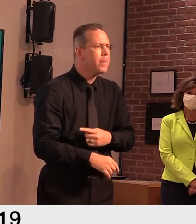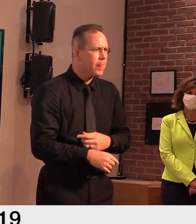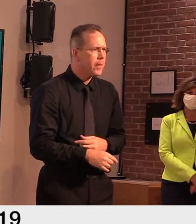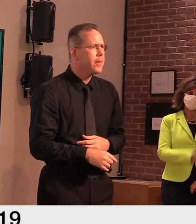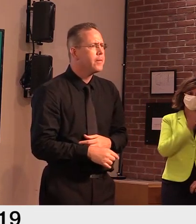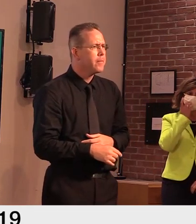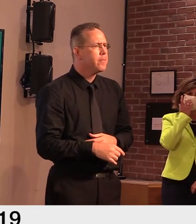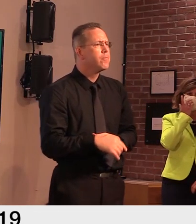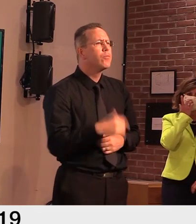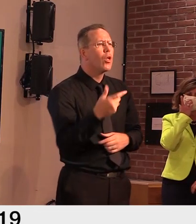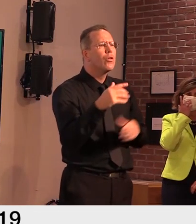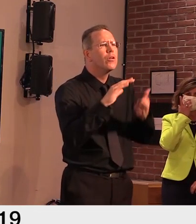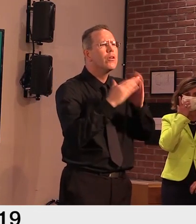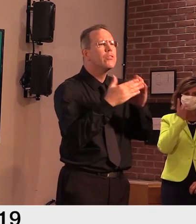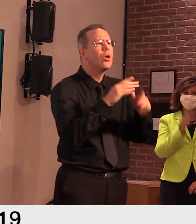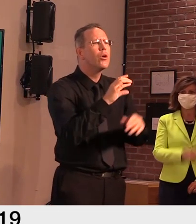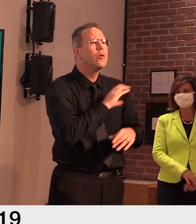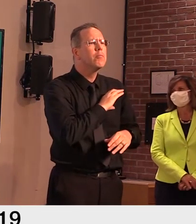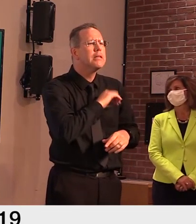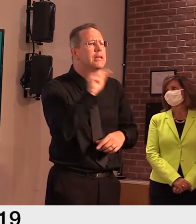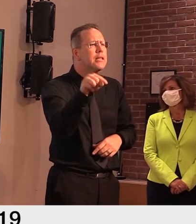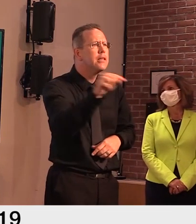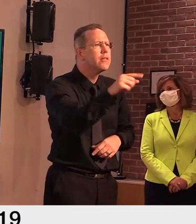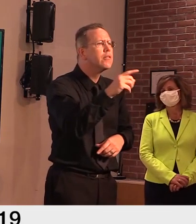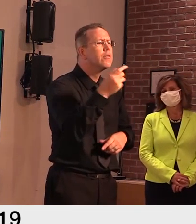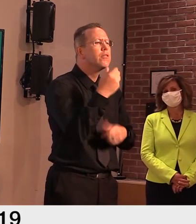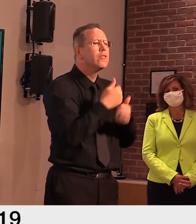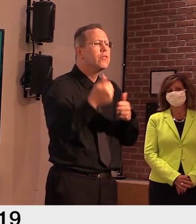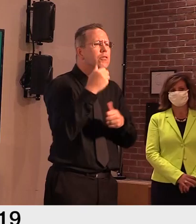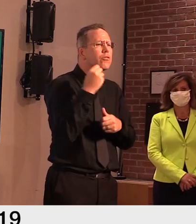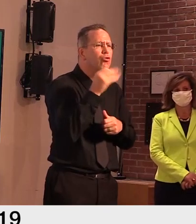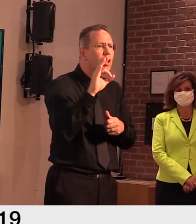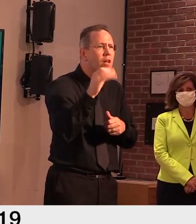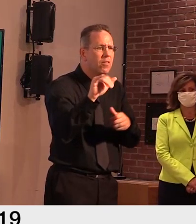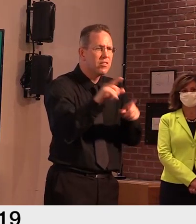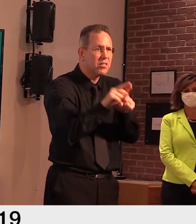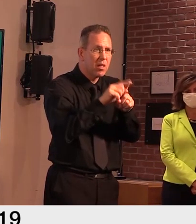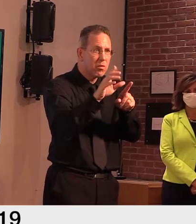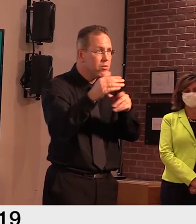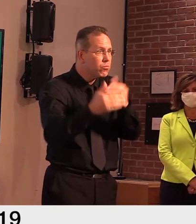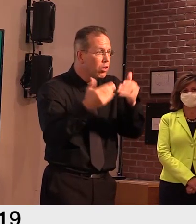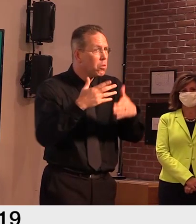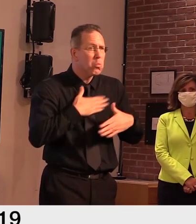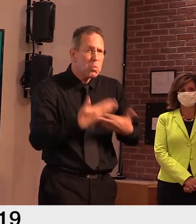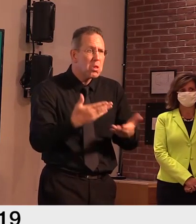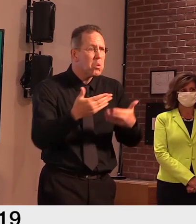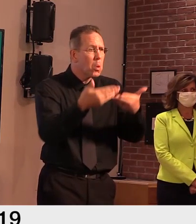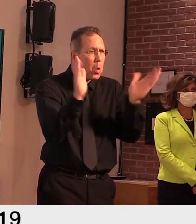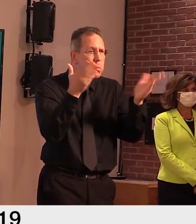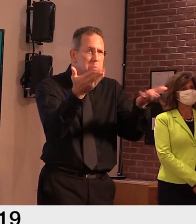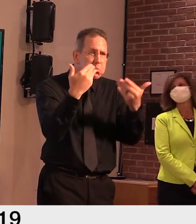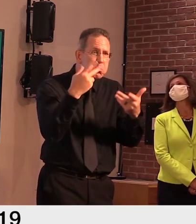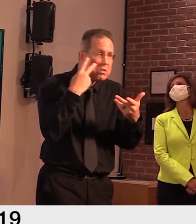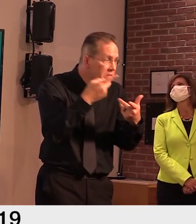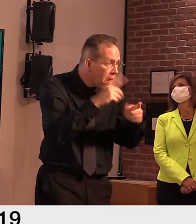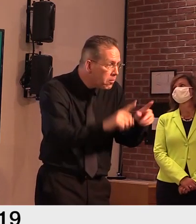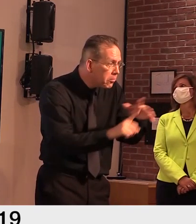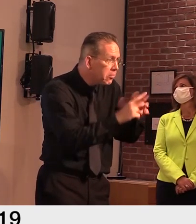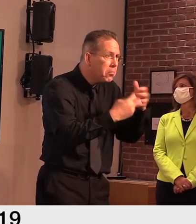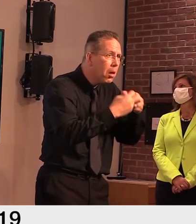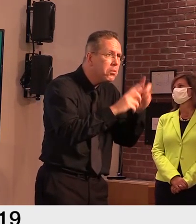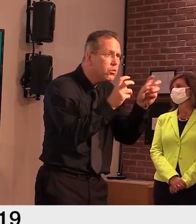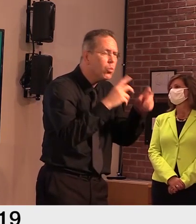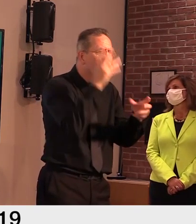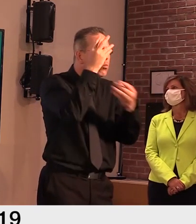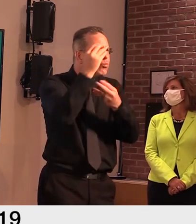Thank you, Governor. Thanks for that question, Mike. We have had an opportunity to work with the legislature in testimony on a number of